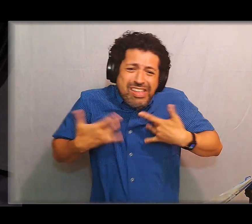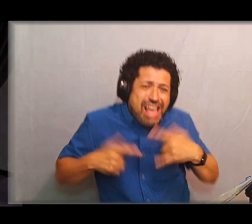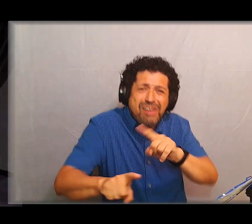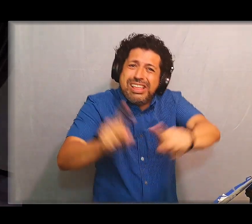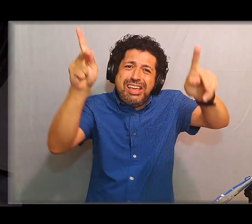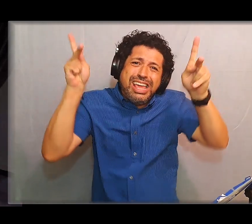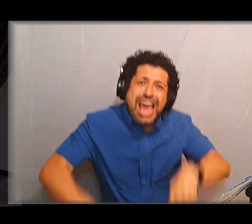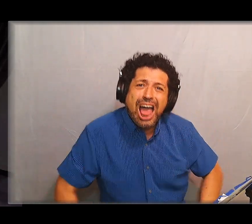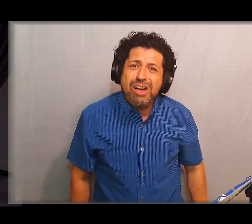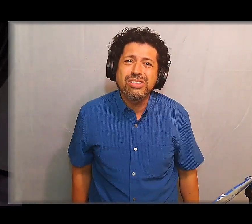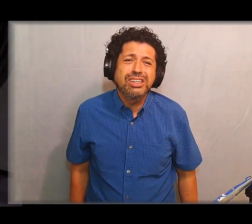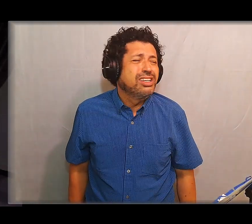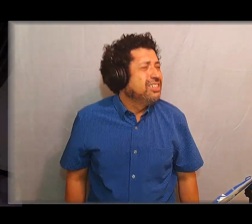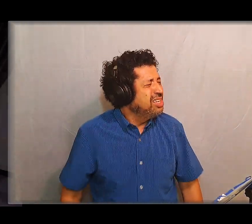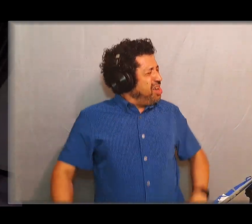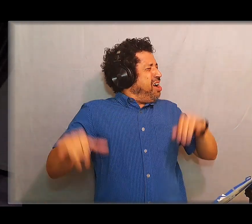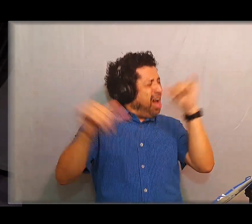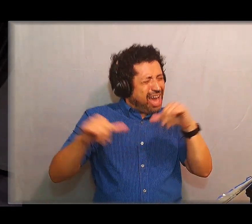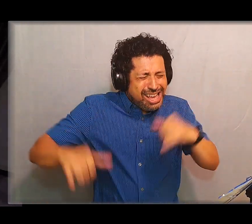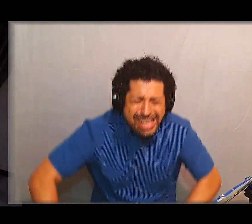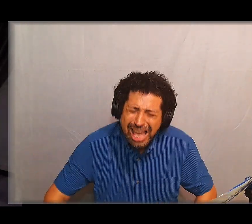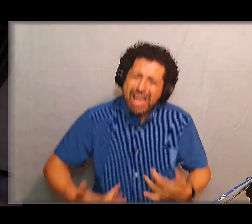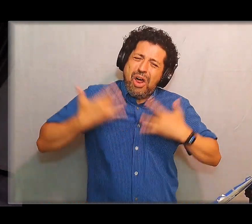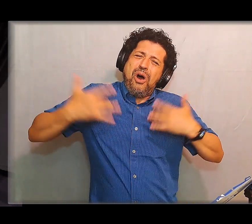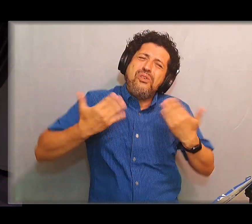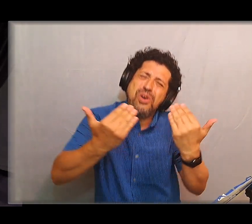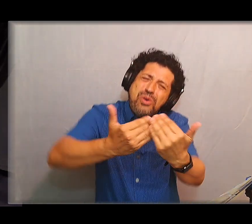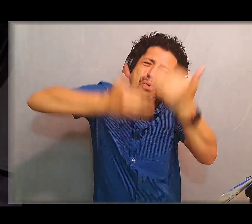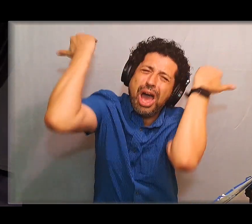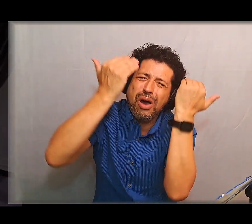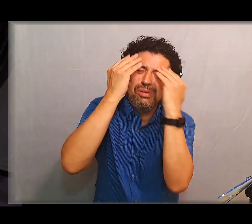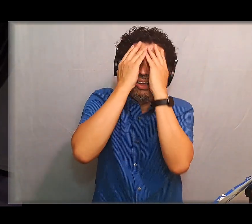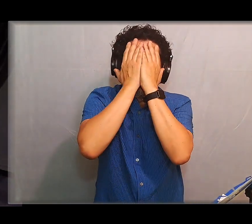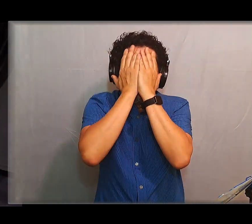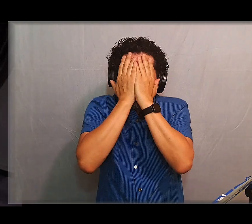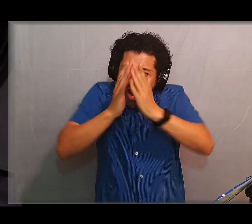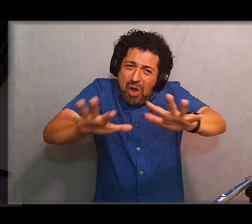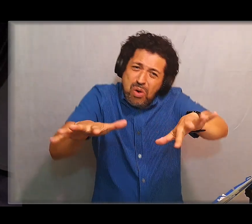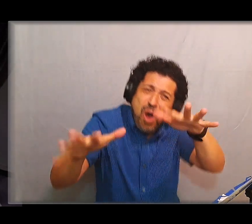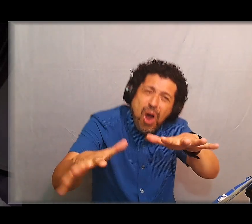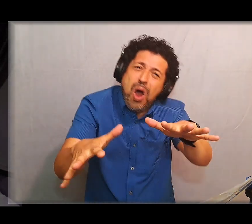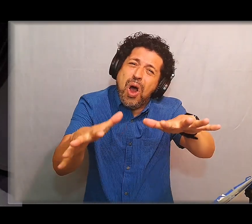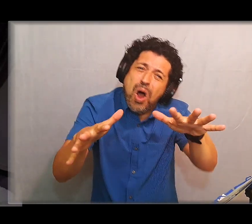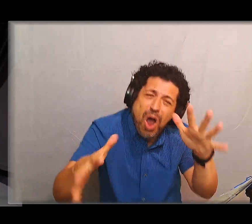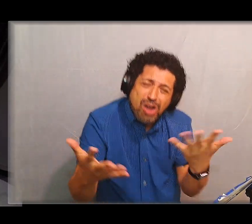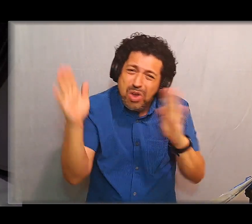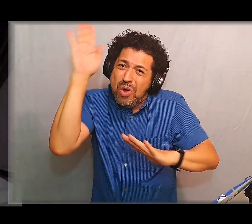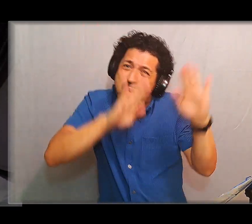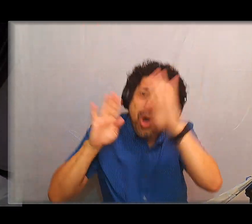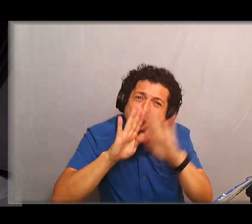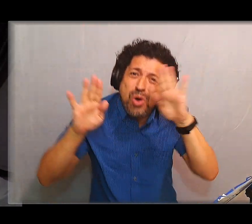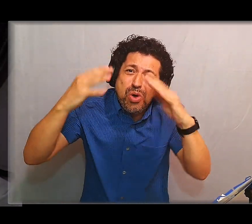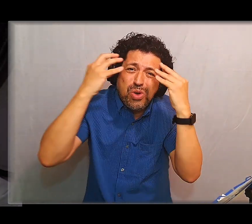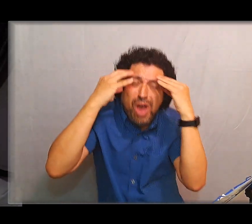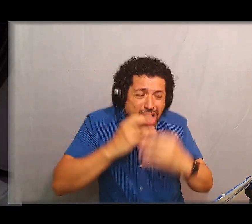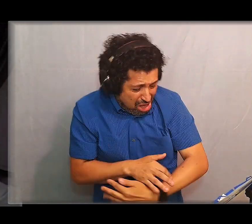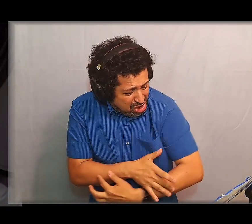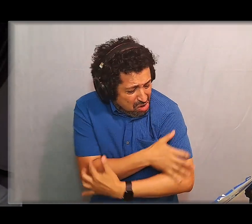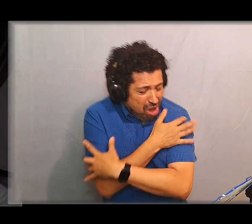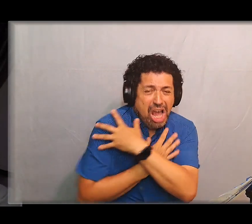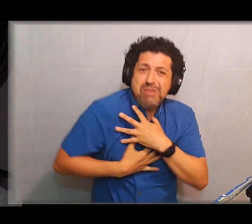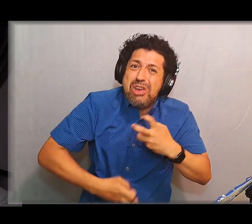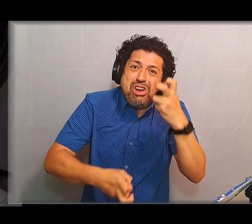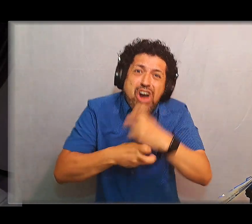like I'm somebody else. I get overwhelmed so easily. My anxiety creeps inside